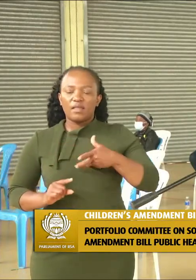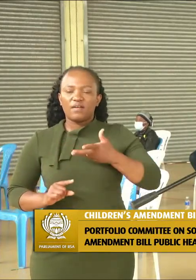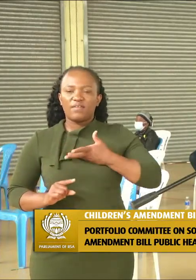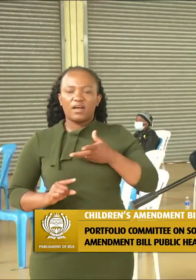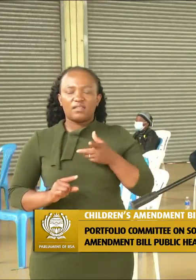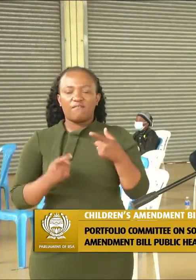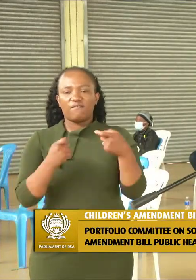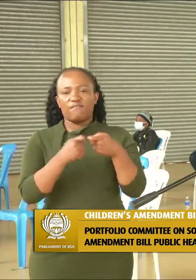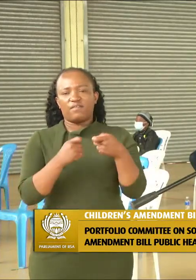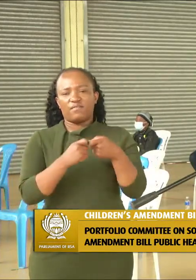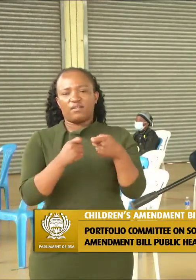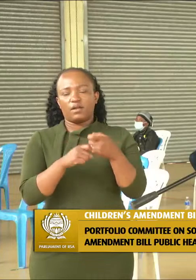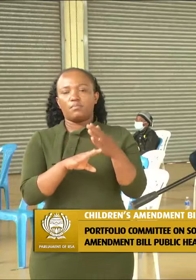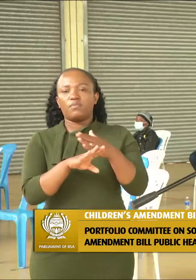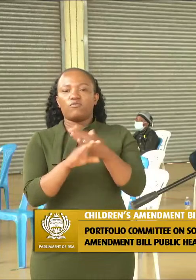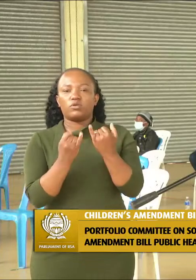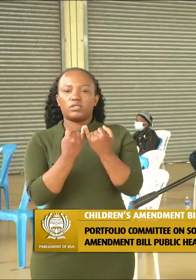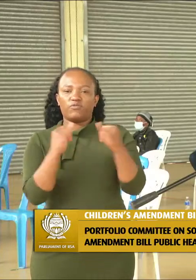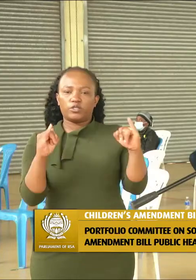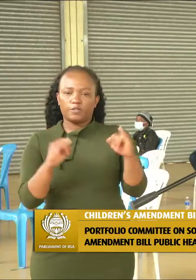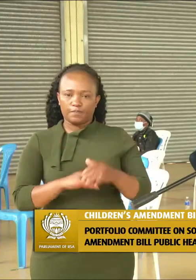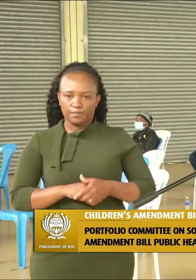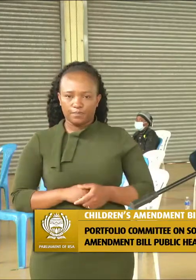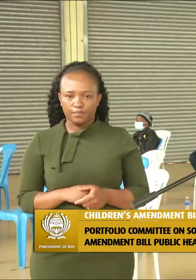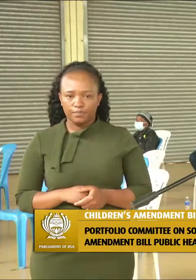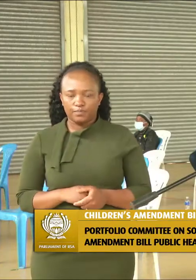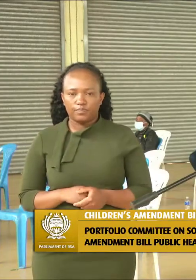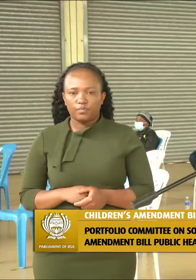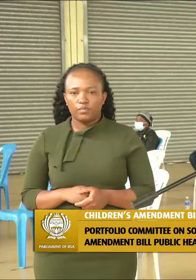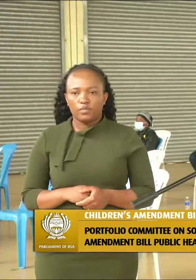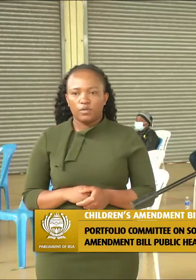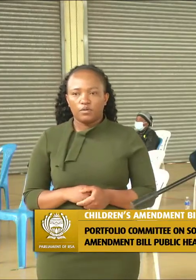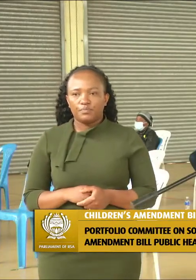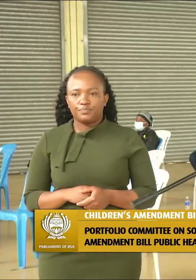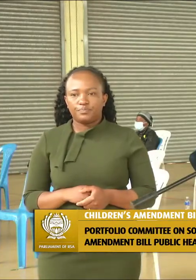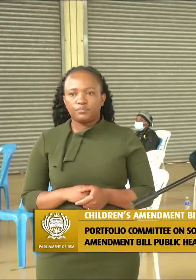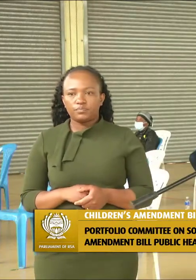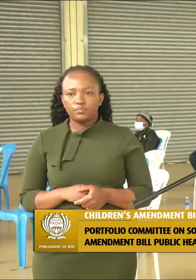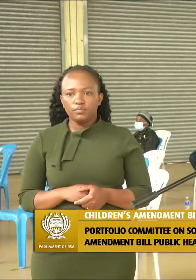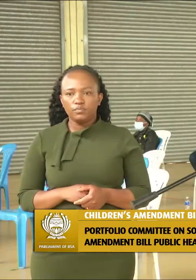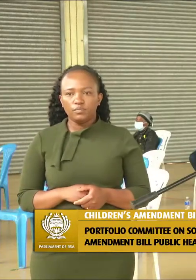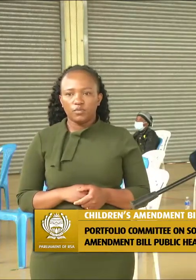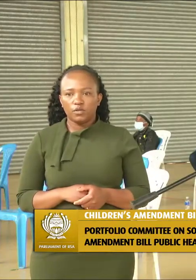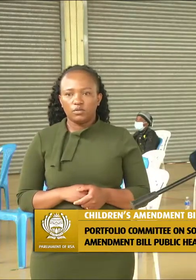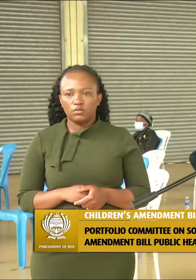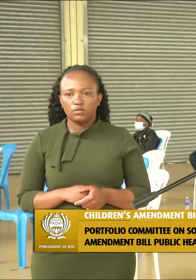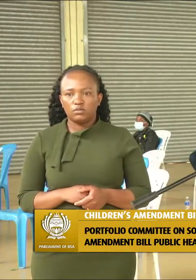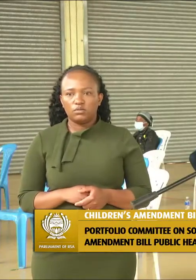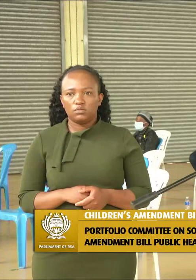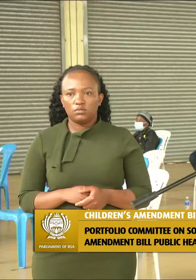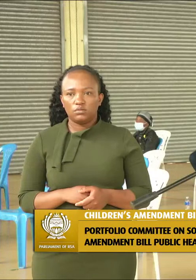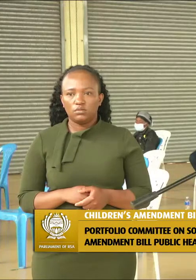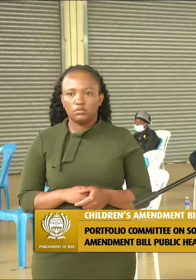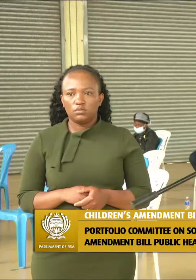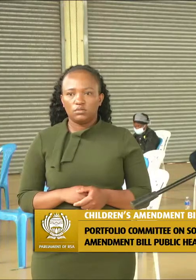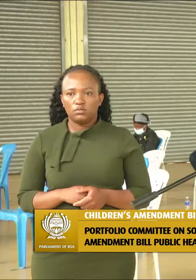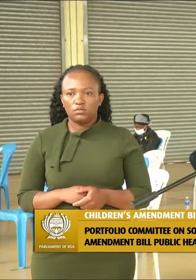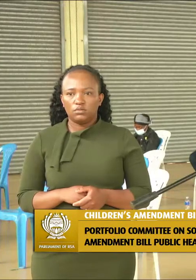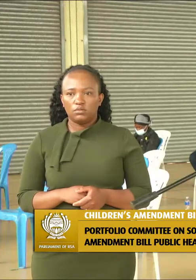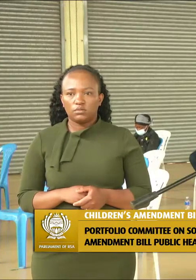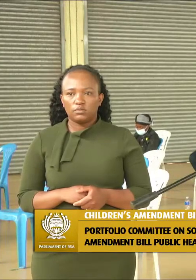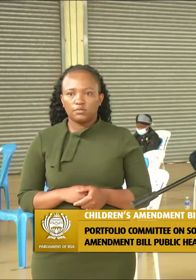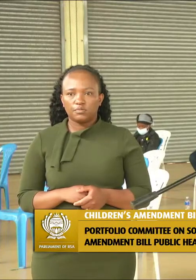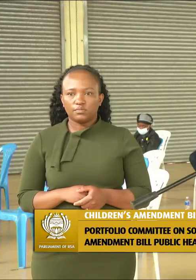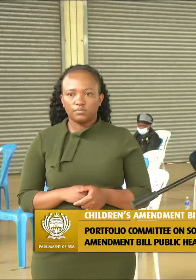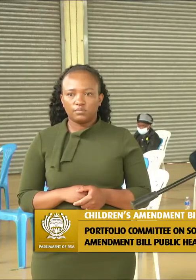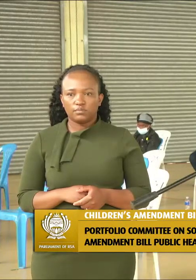when they were divorced. Ngakho ngiyacela ke ukuthi sikwazi ukuthi sithole isombululo